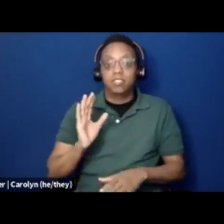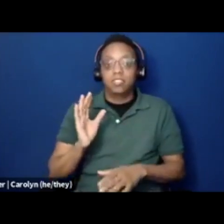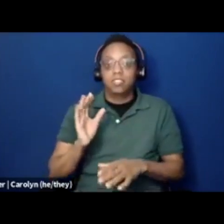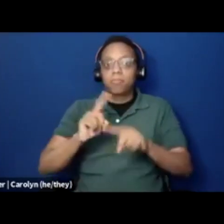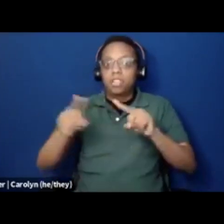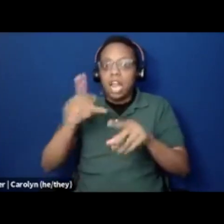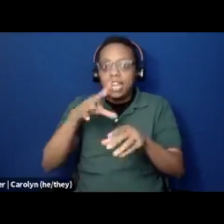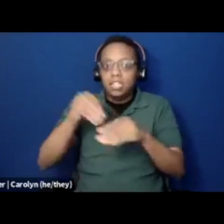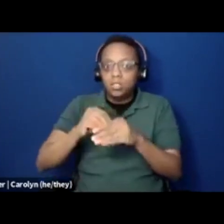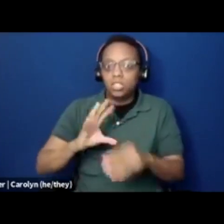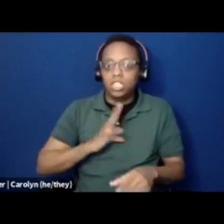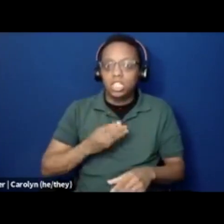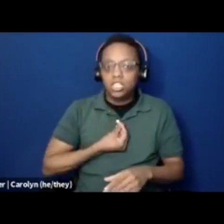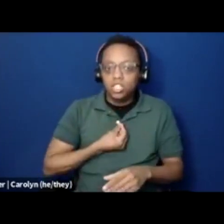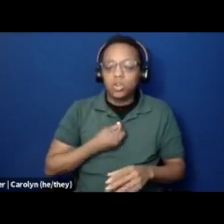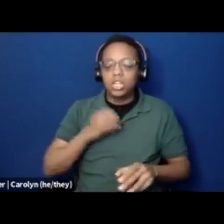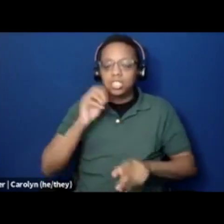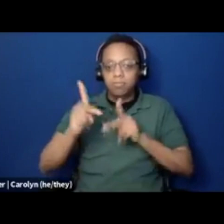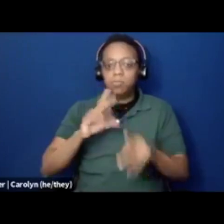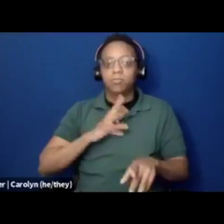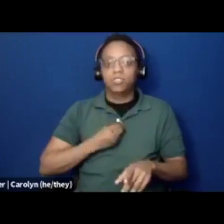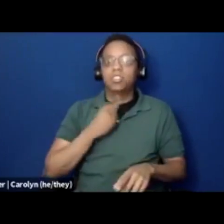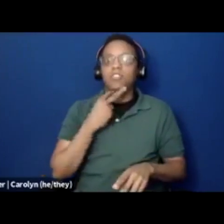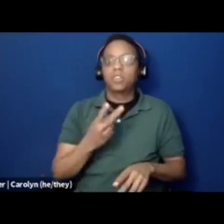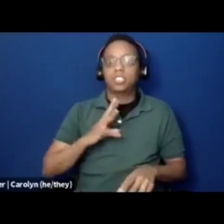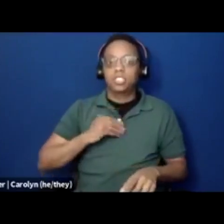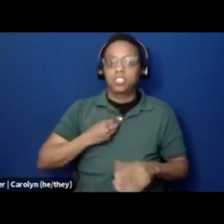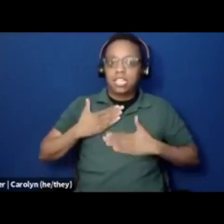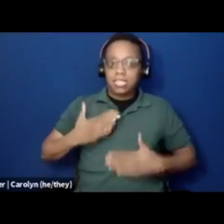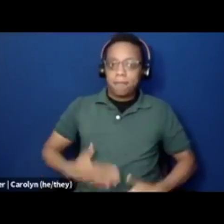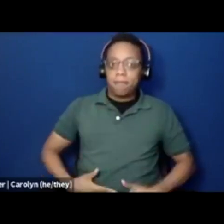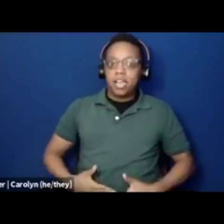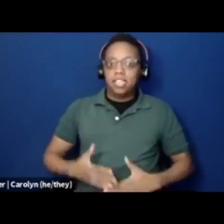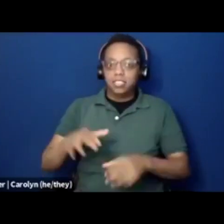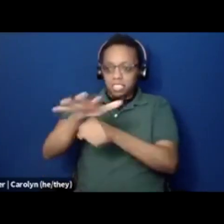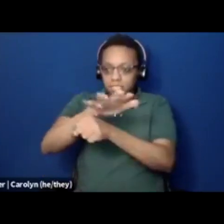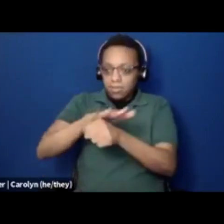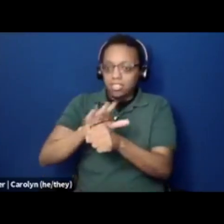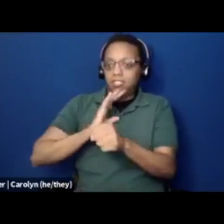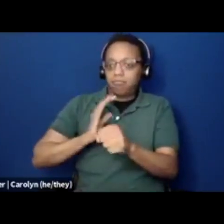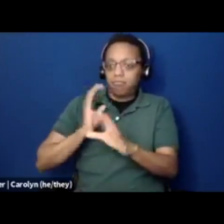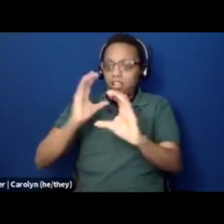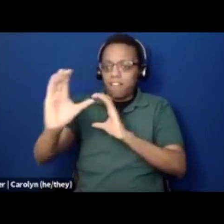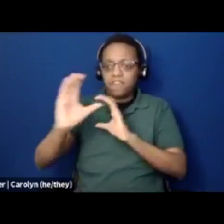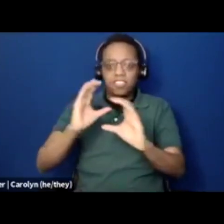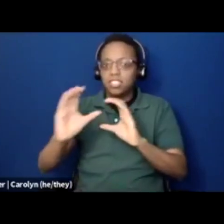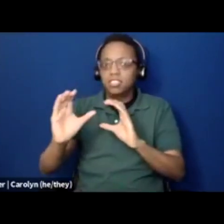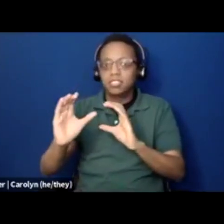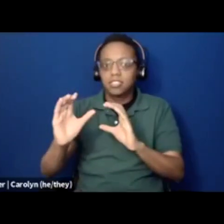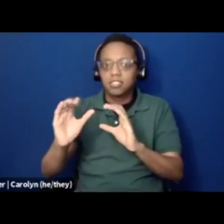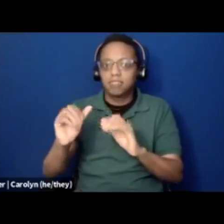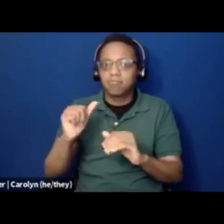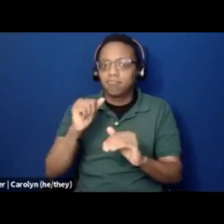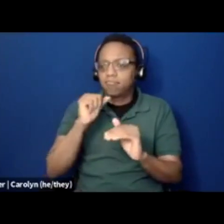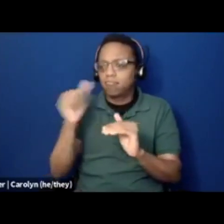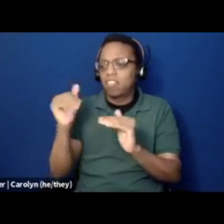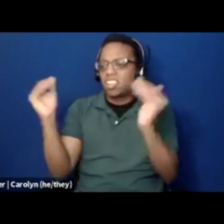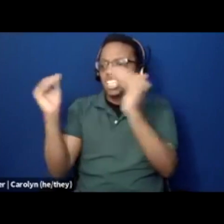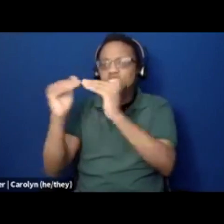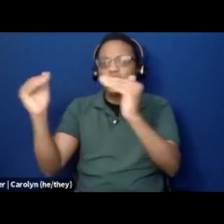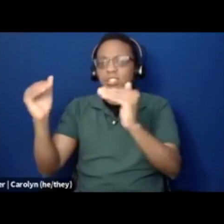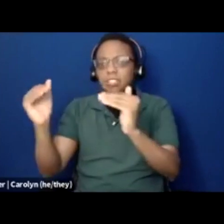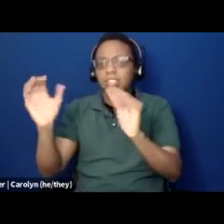and trans bodies in those spaces and conversations, you are doing no justice to your constituents,